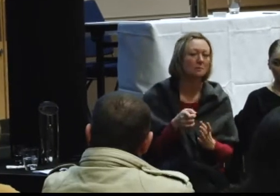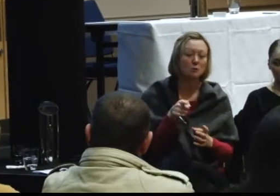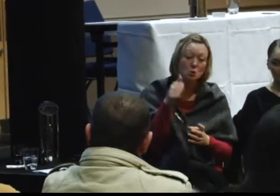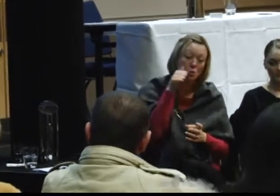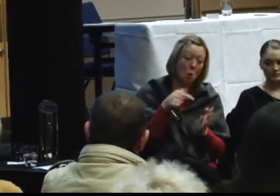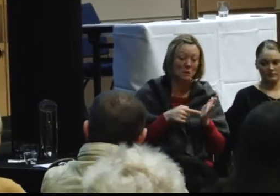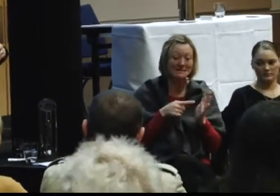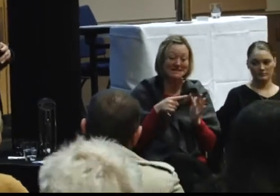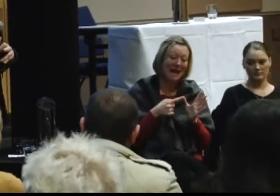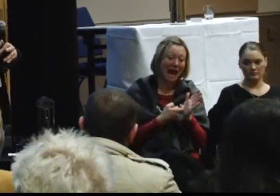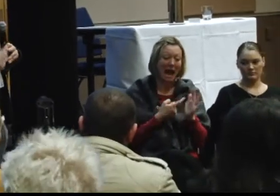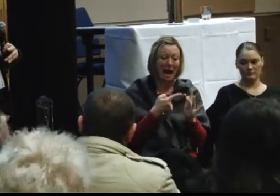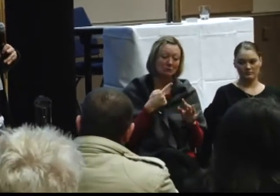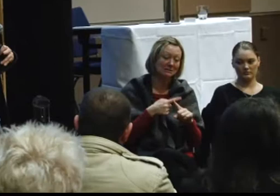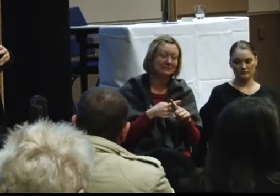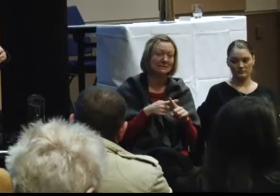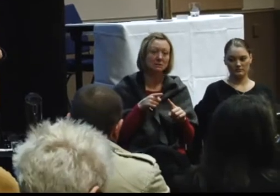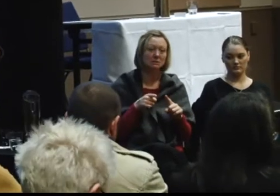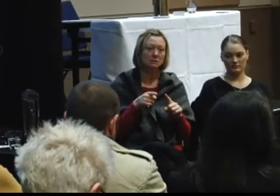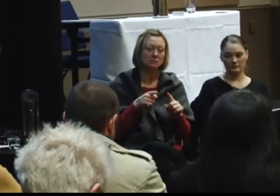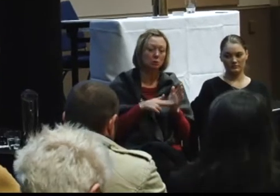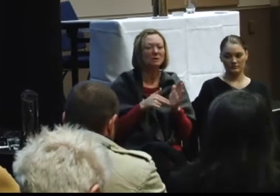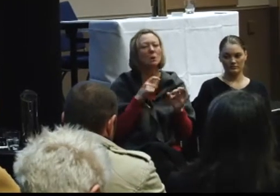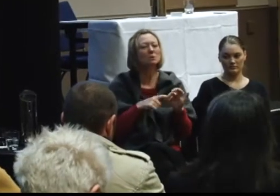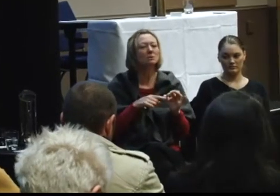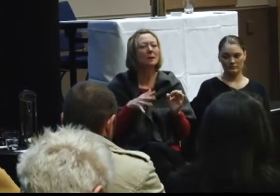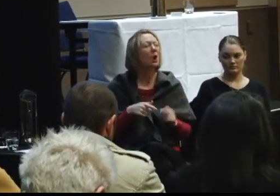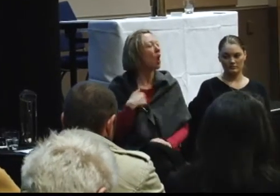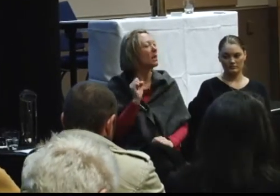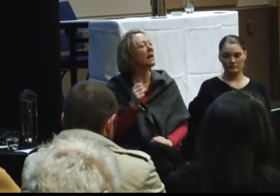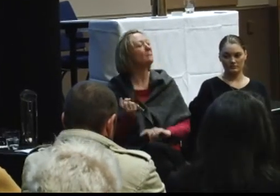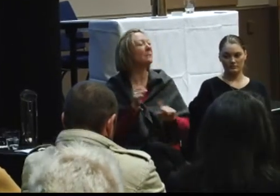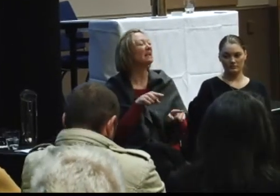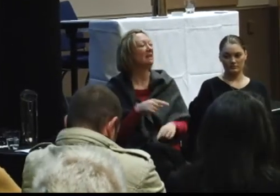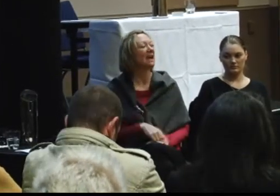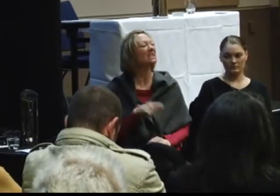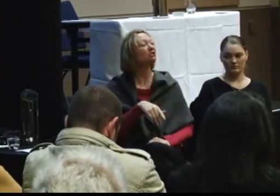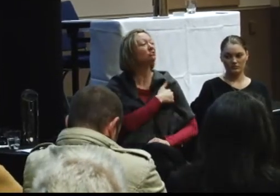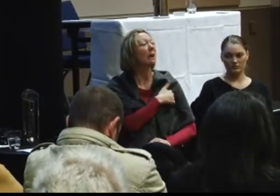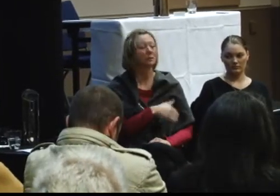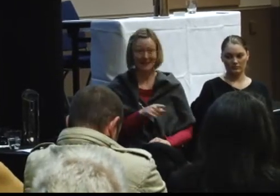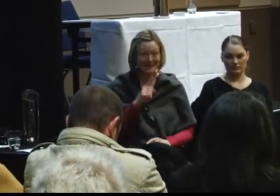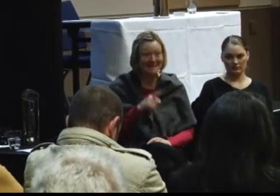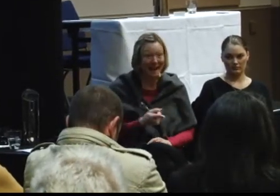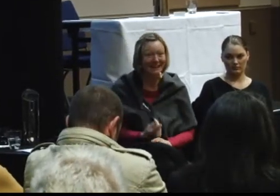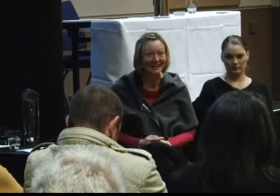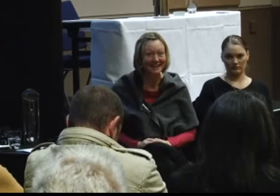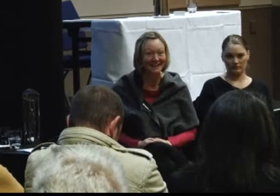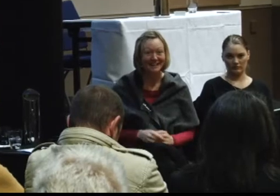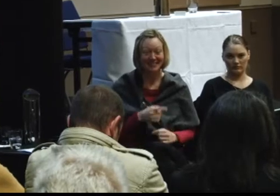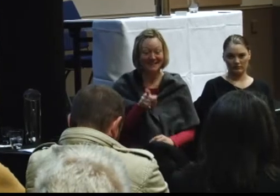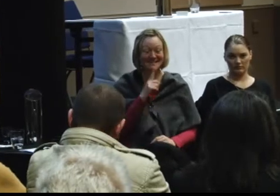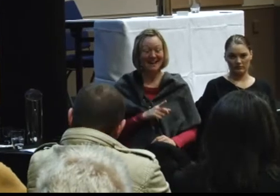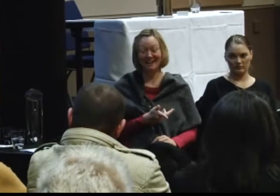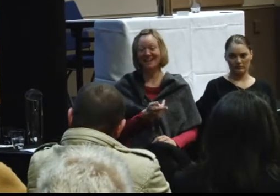Tiara? Because it might be a New Zealand question, it might be a perfect place to start with it. And they go, yeah, I've been to Tiara, it's crap. They say that to us, and it's like, but that's because